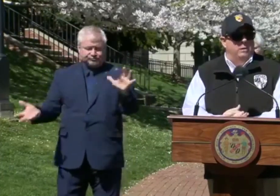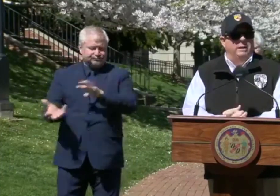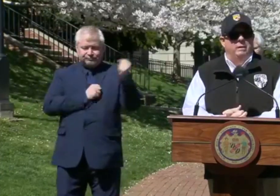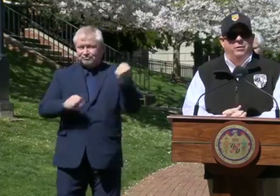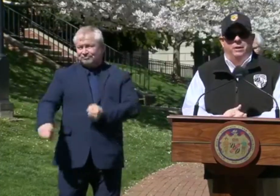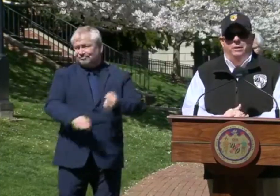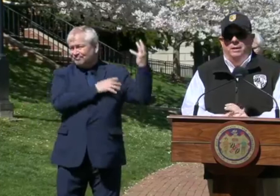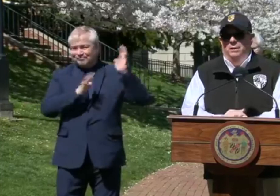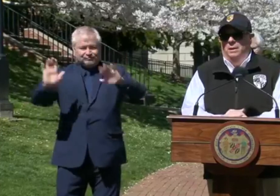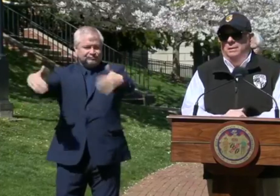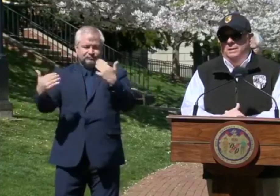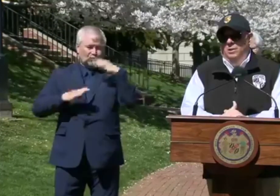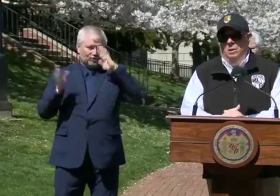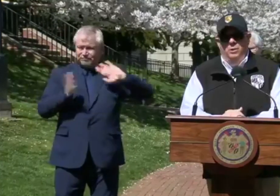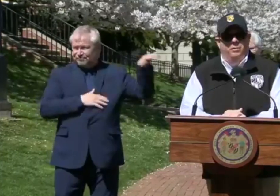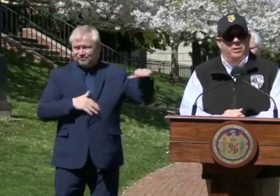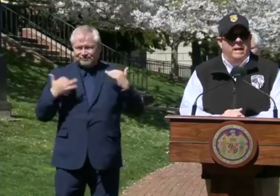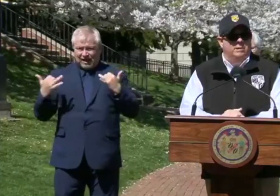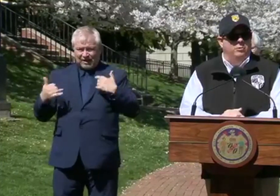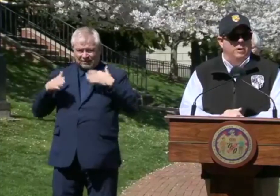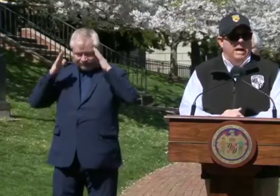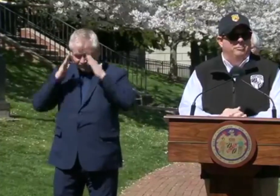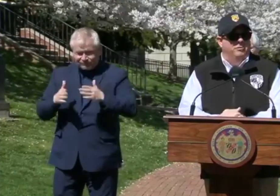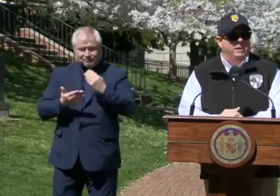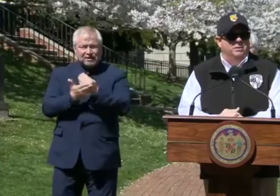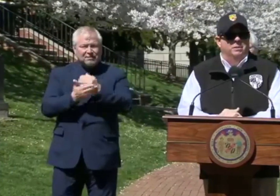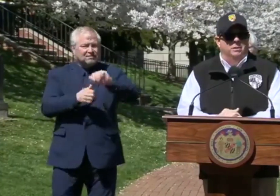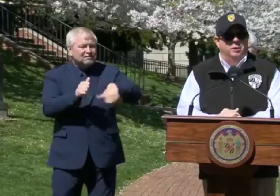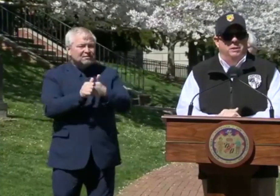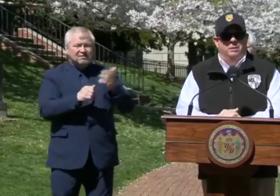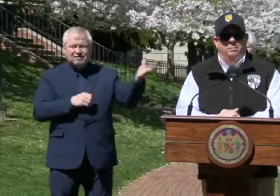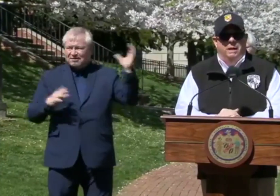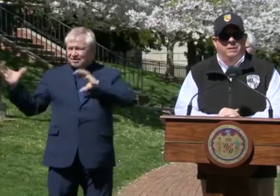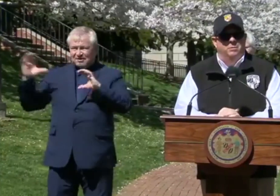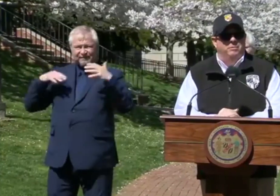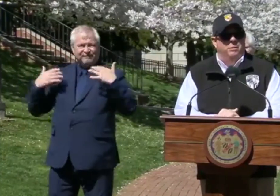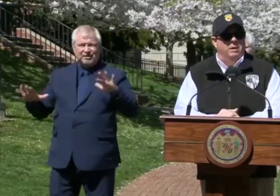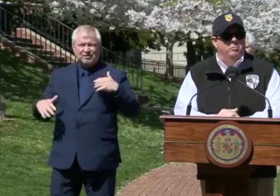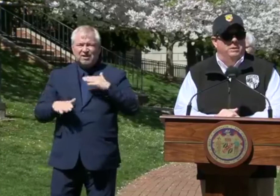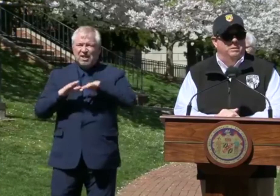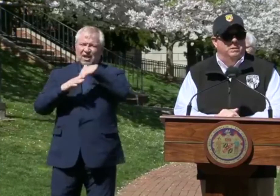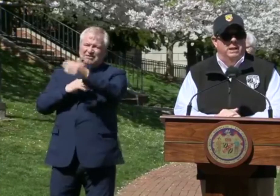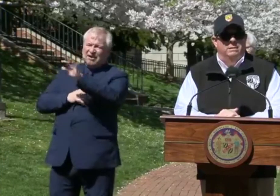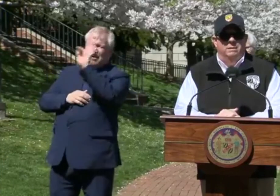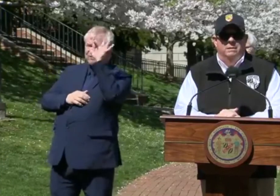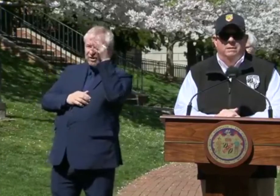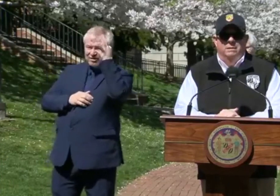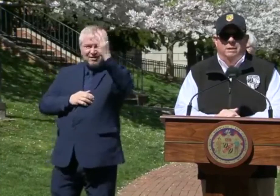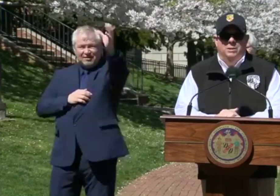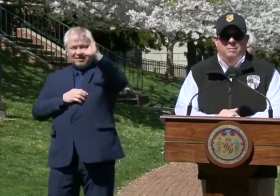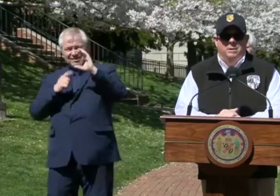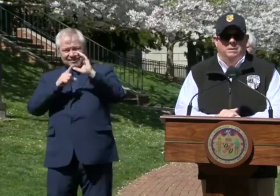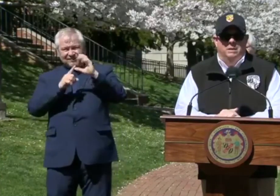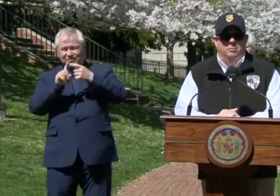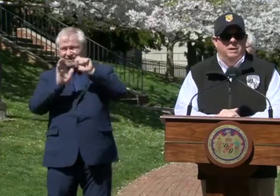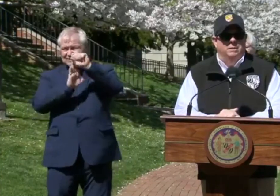entire rainy day fund, and we've already asked for half of the next stimulus package from the federal government to the states. I